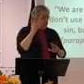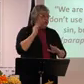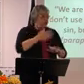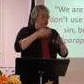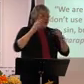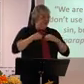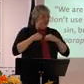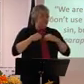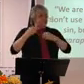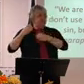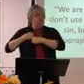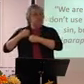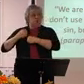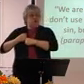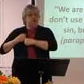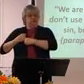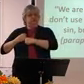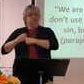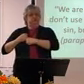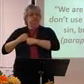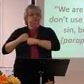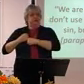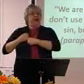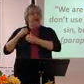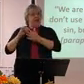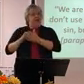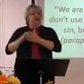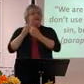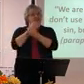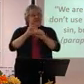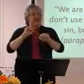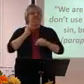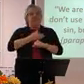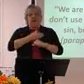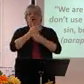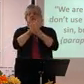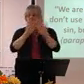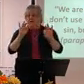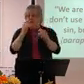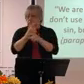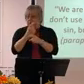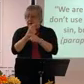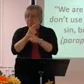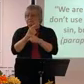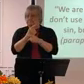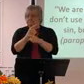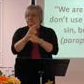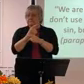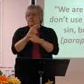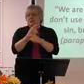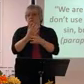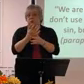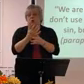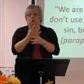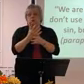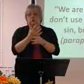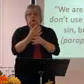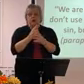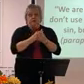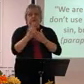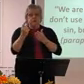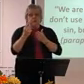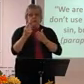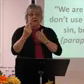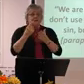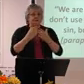we have a military that preserves that freedom for us. Amen? Amen. And so this week,